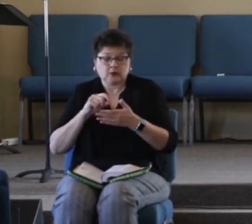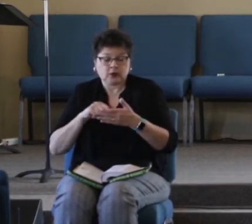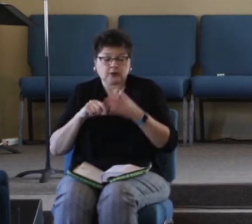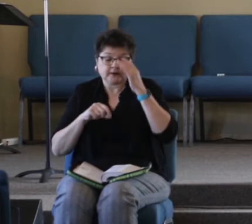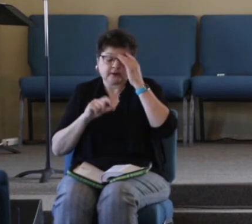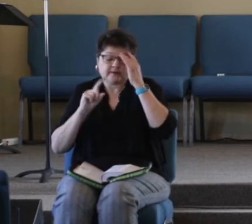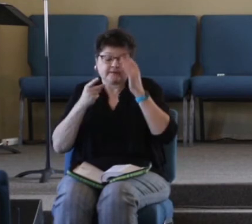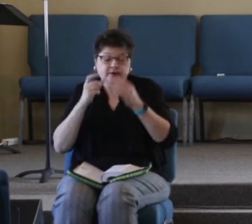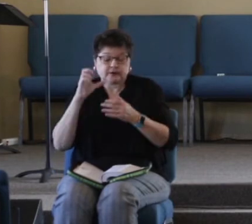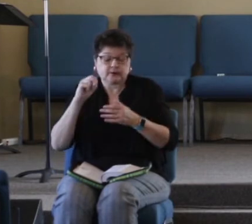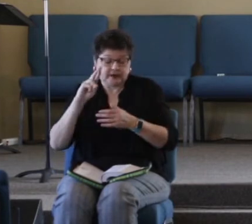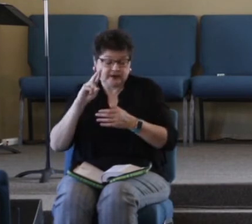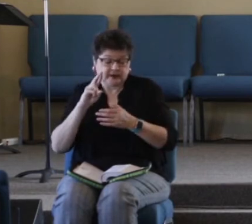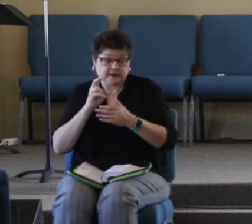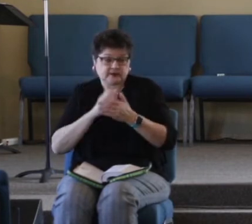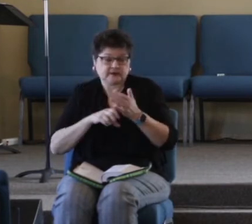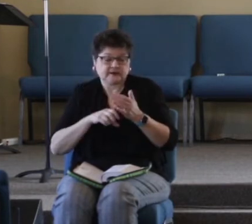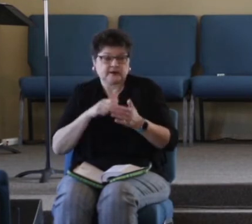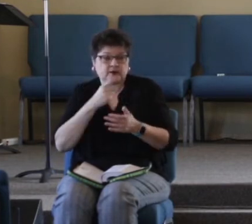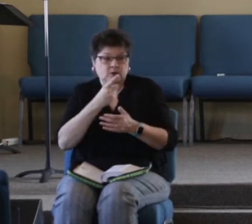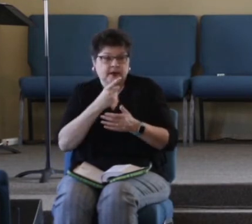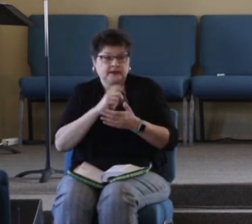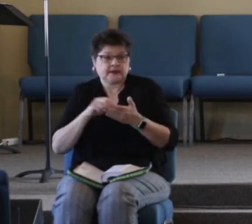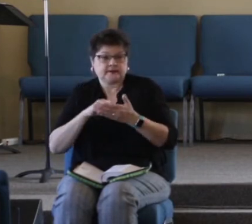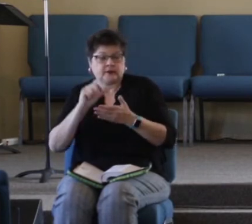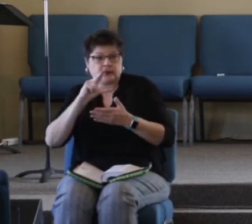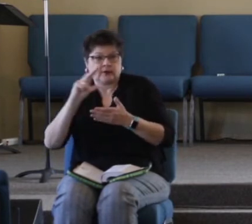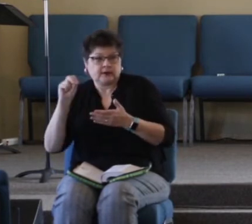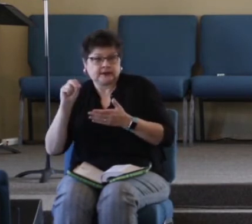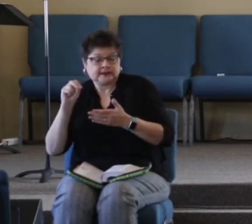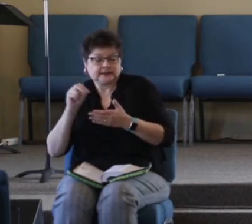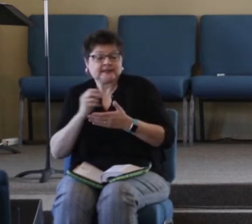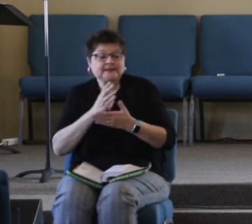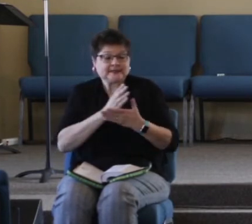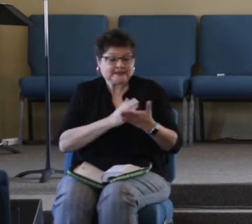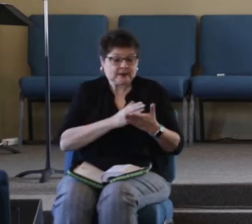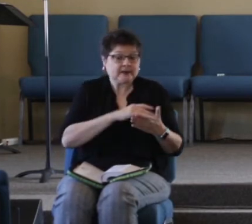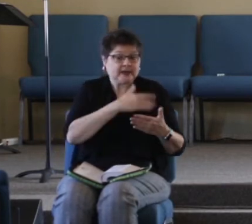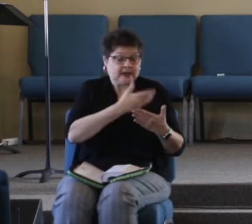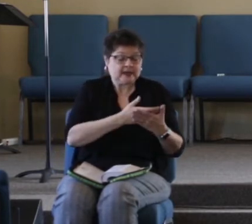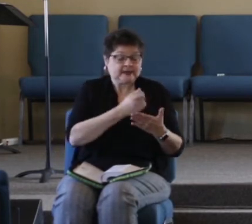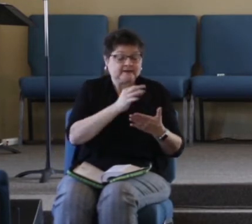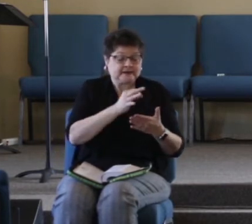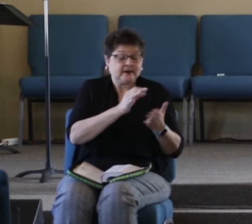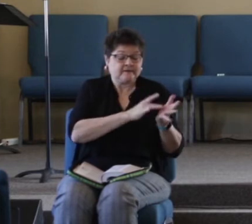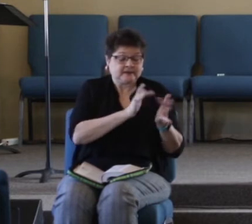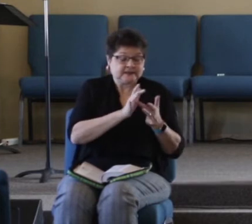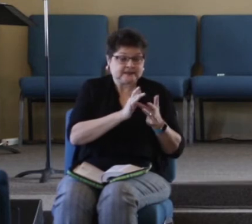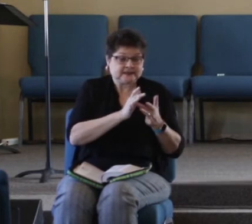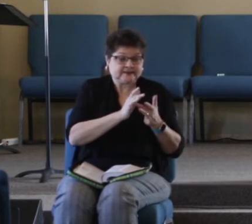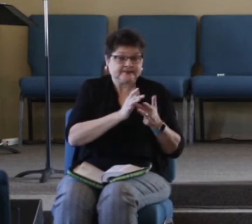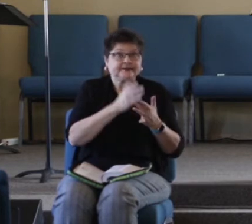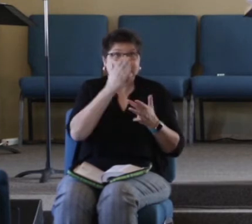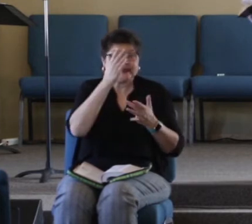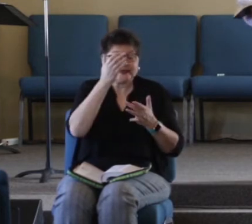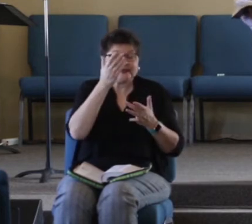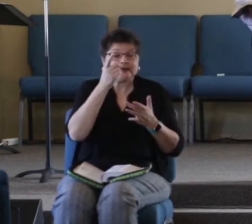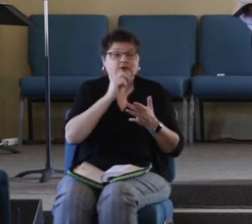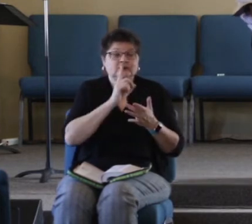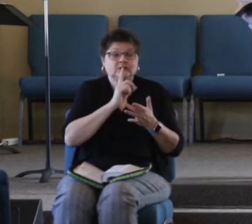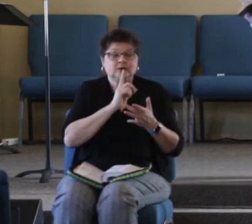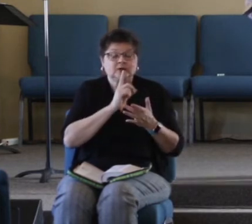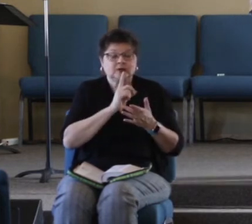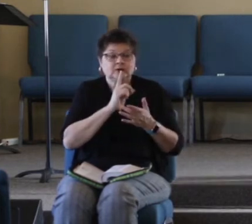says, this is some of the evidence of Jesus. He's the one who became for